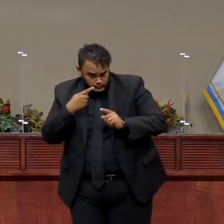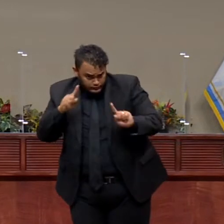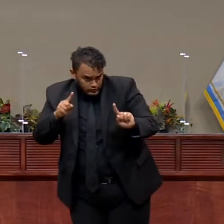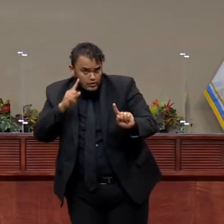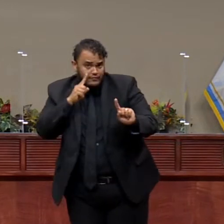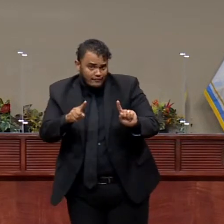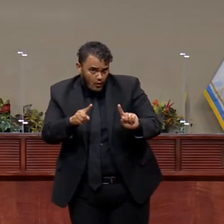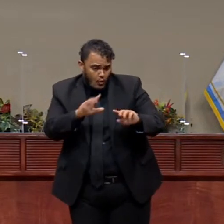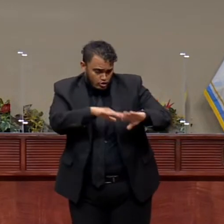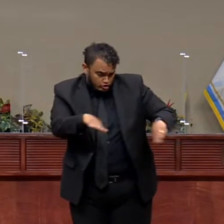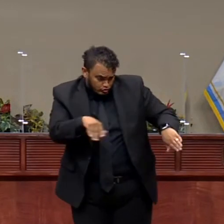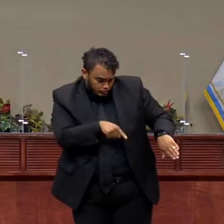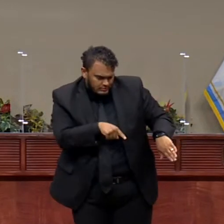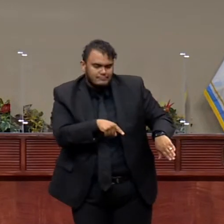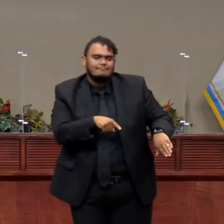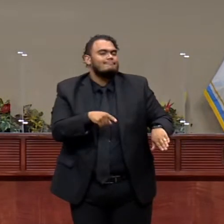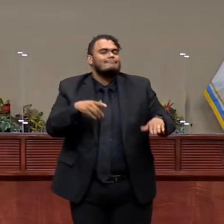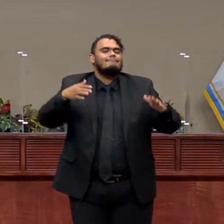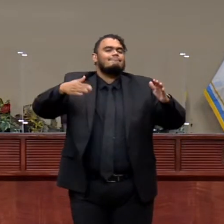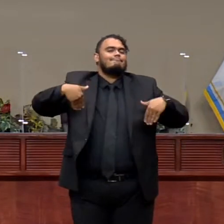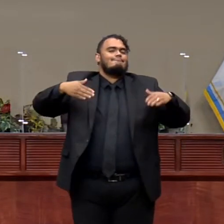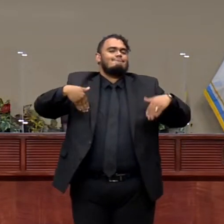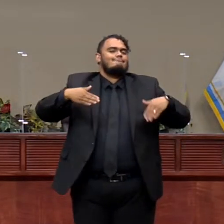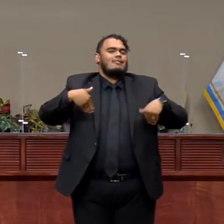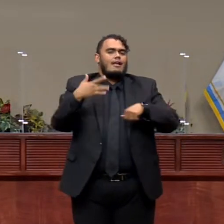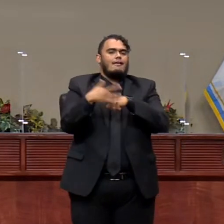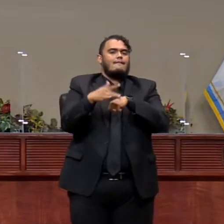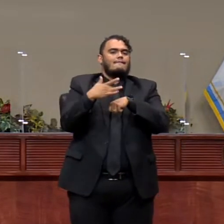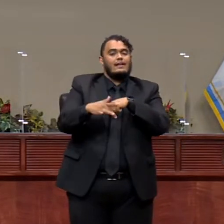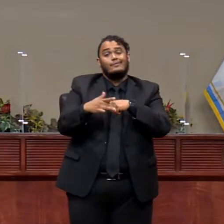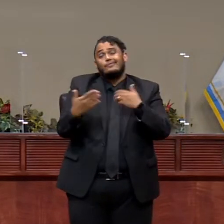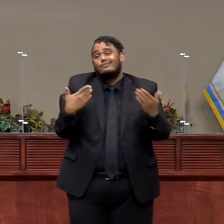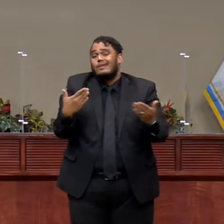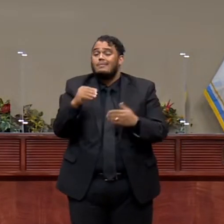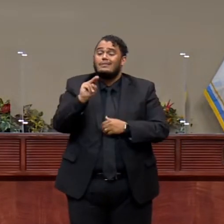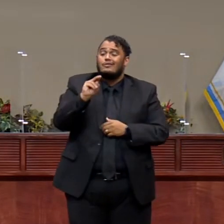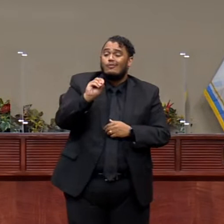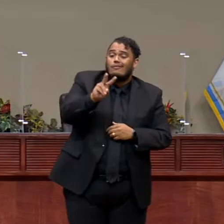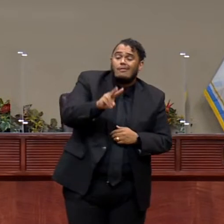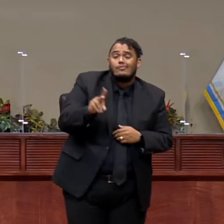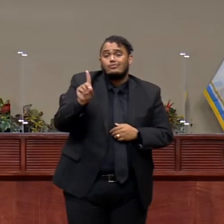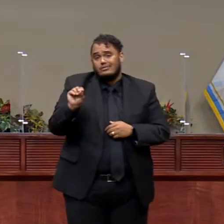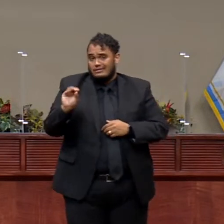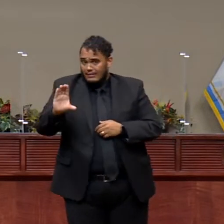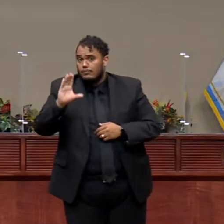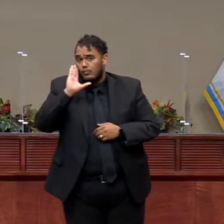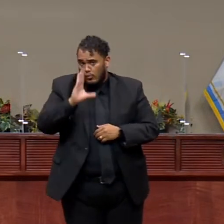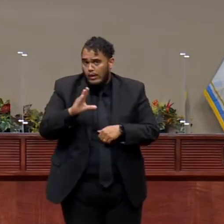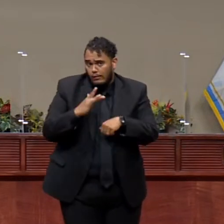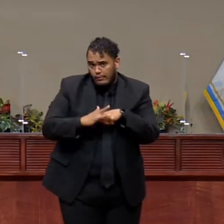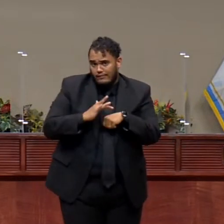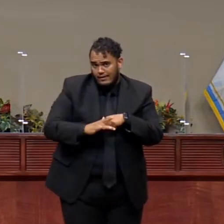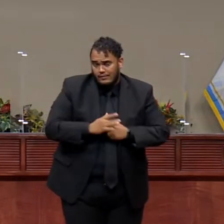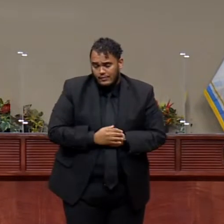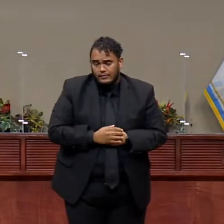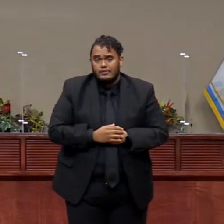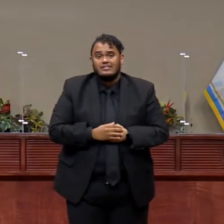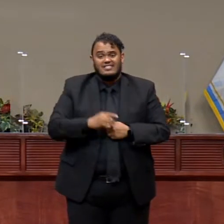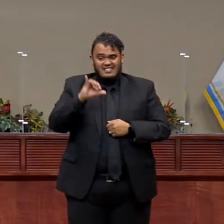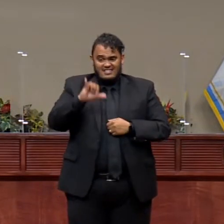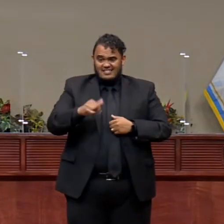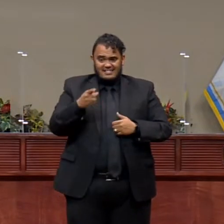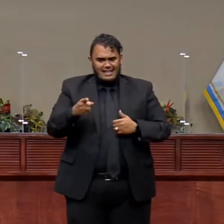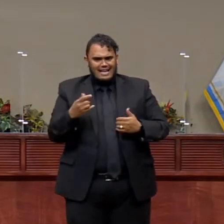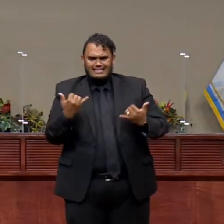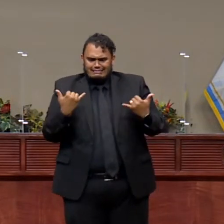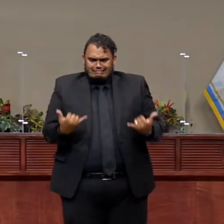be available until November or December of this year. Because there has been so much uncertainty about the